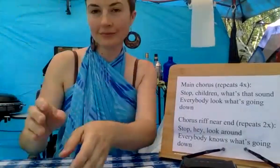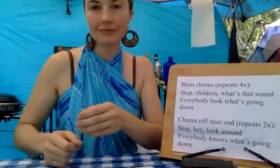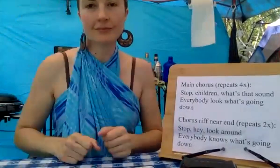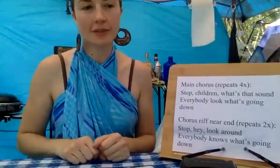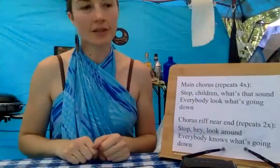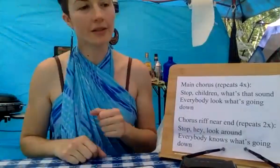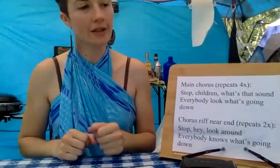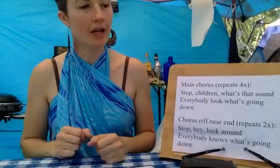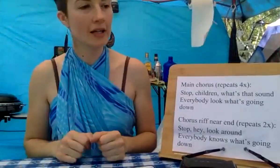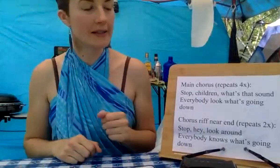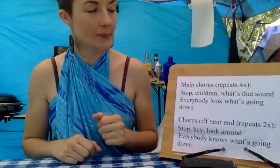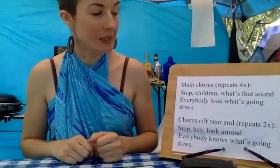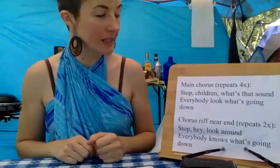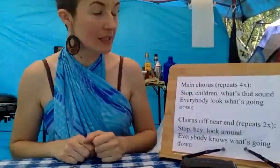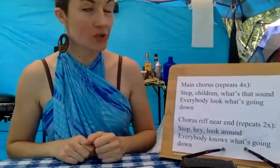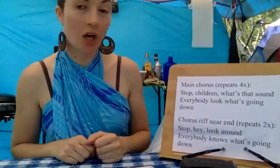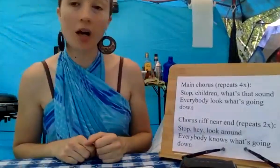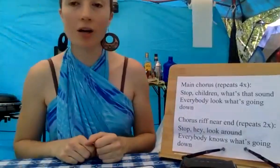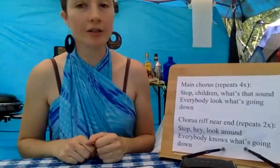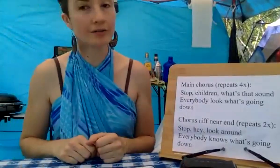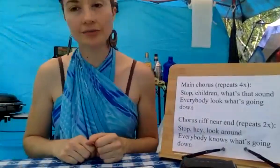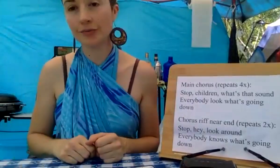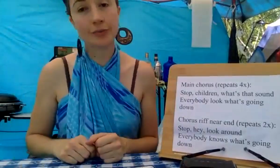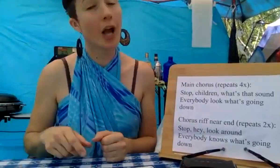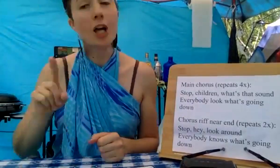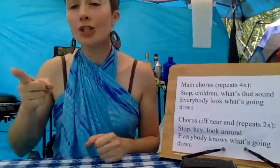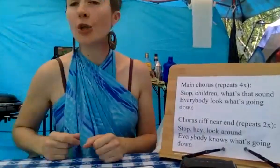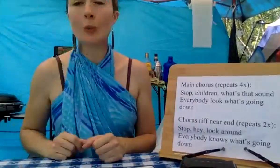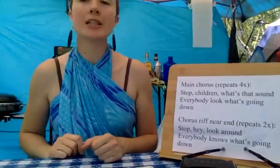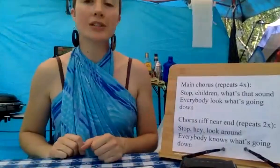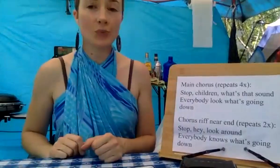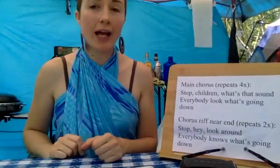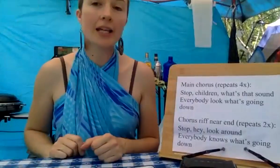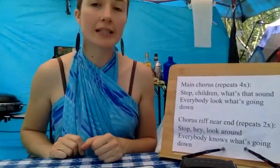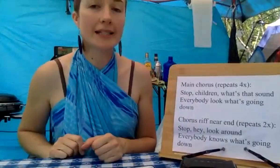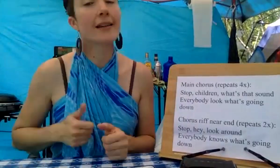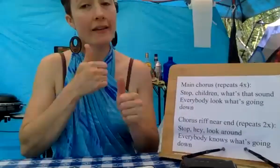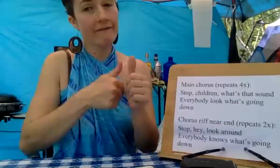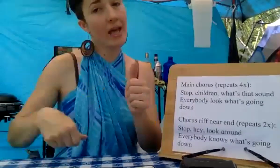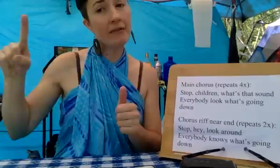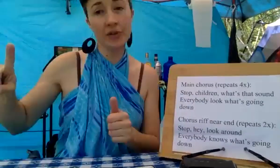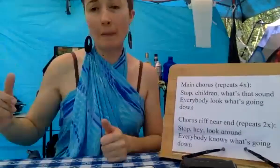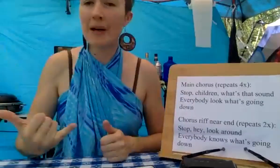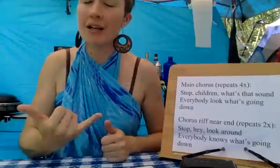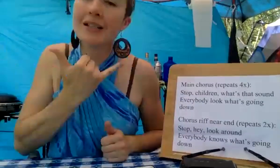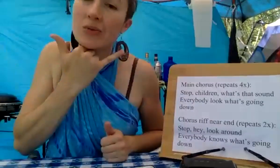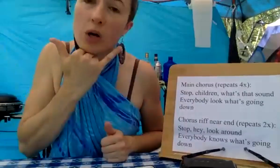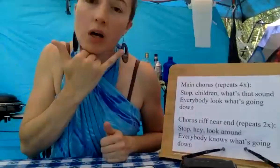Those battle lines being drawn. Nobody's right if everybody's